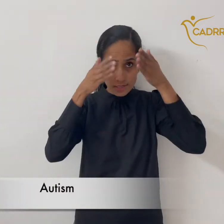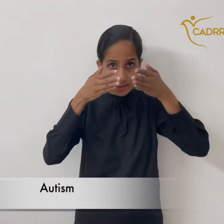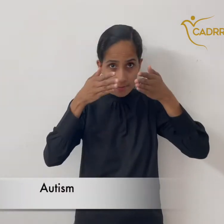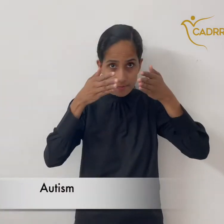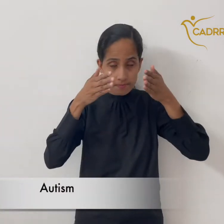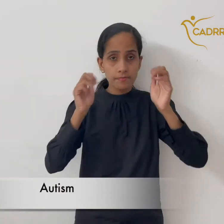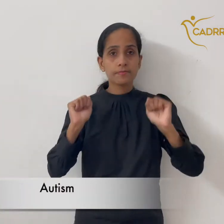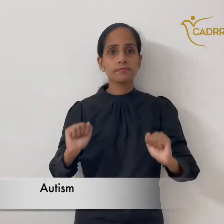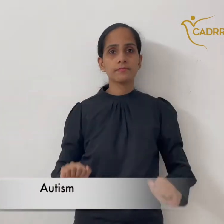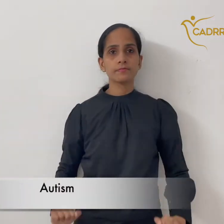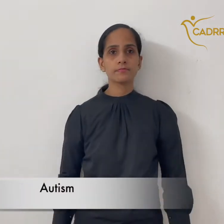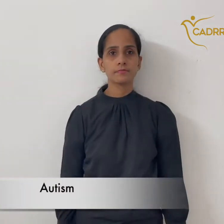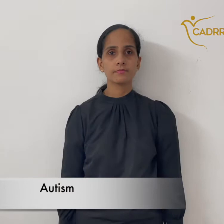Autism.